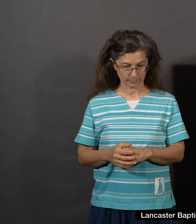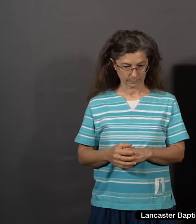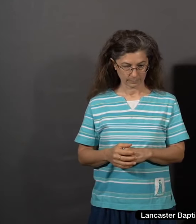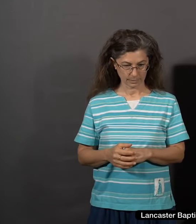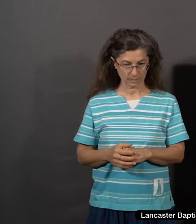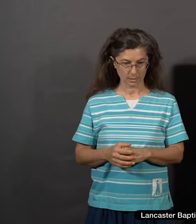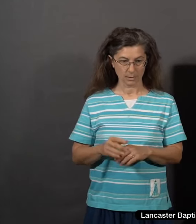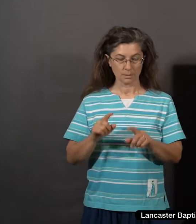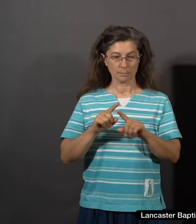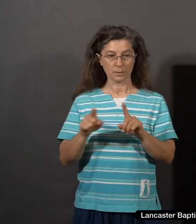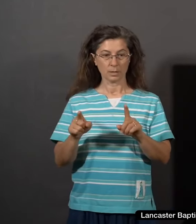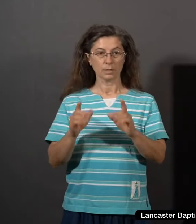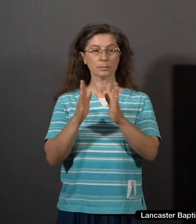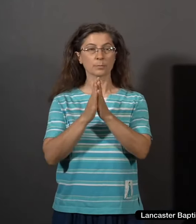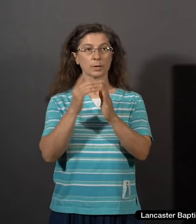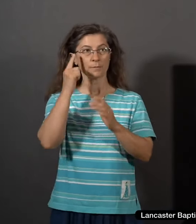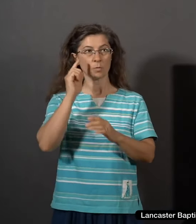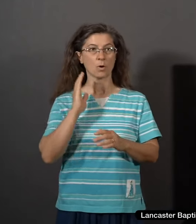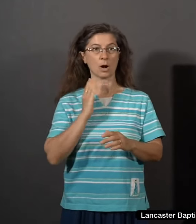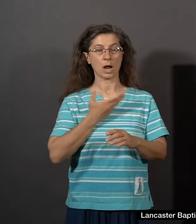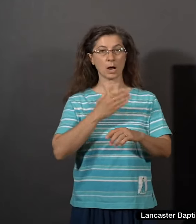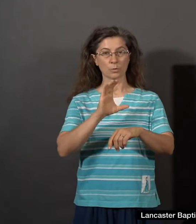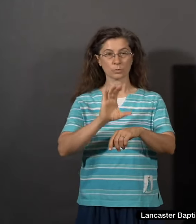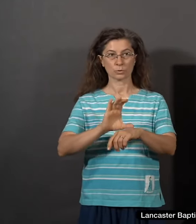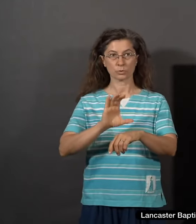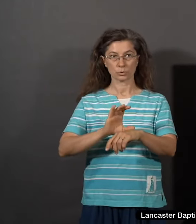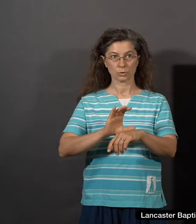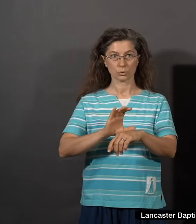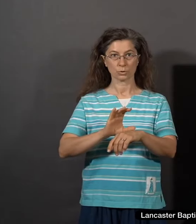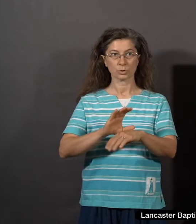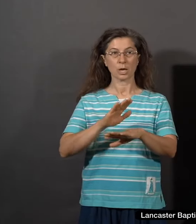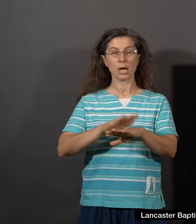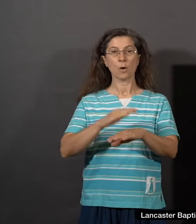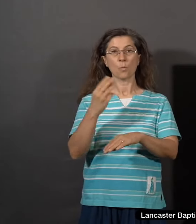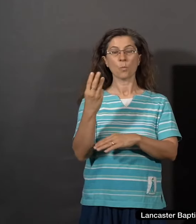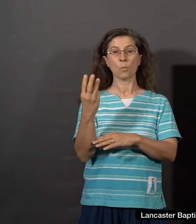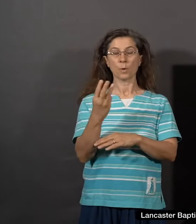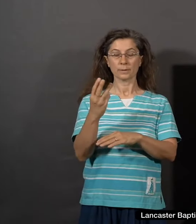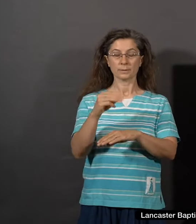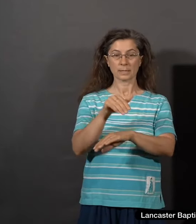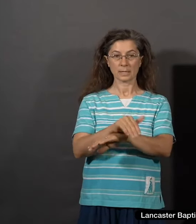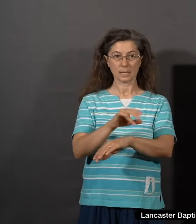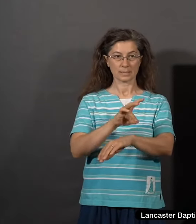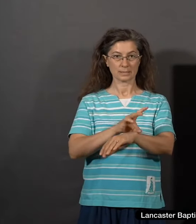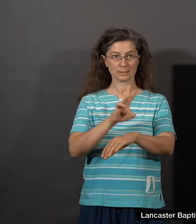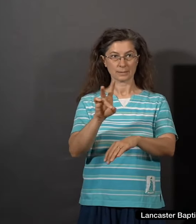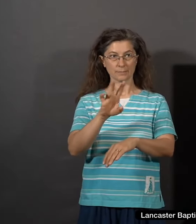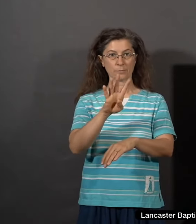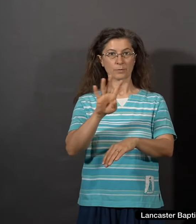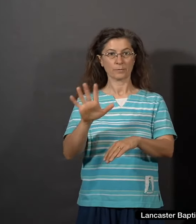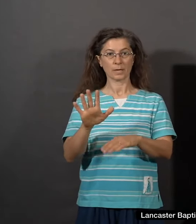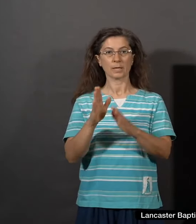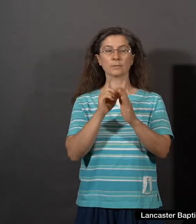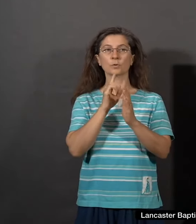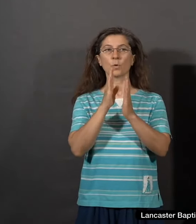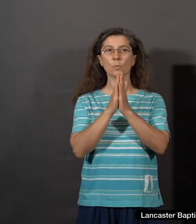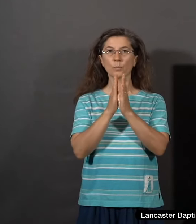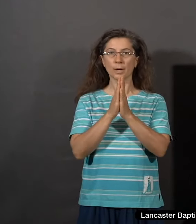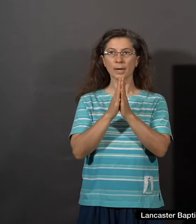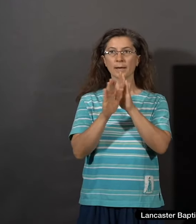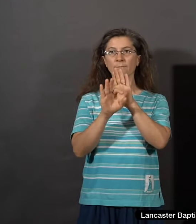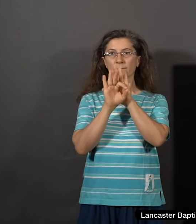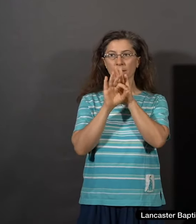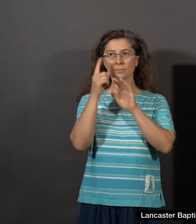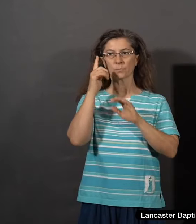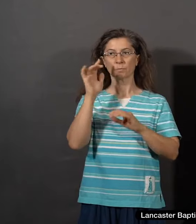our church and the meeting that we're having with our church at 7 45 winds and i please pray and fast with me about